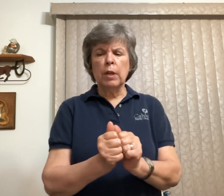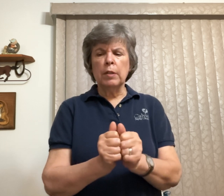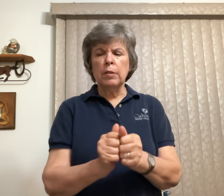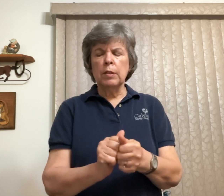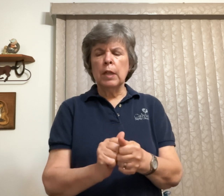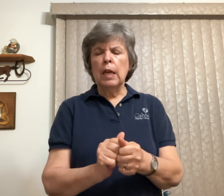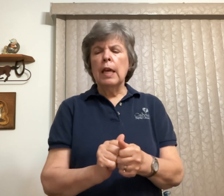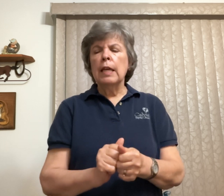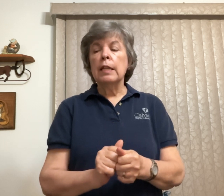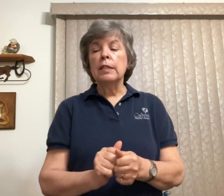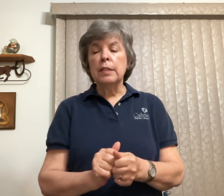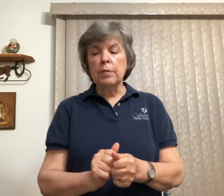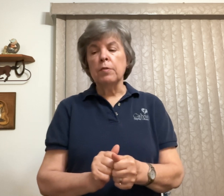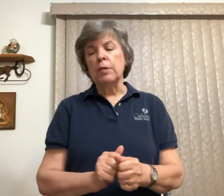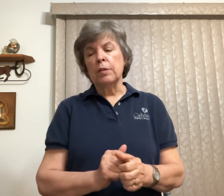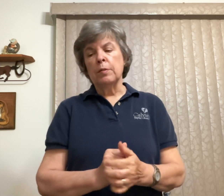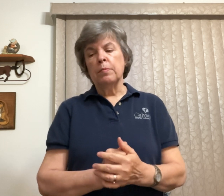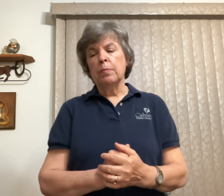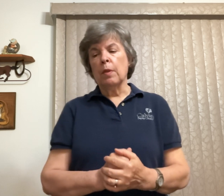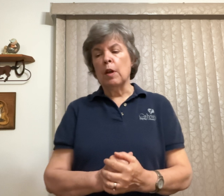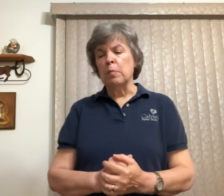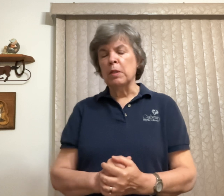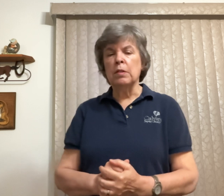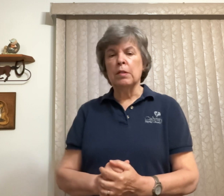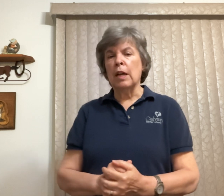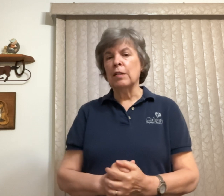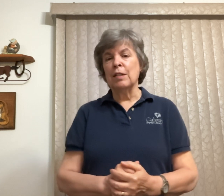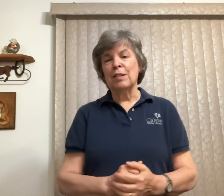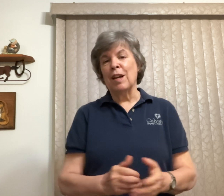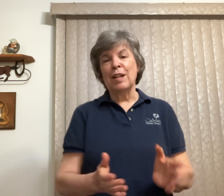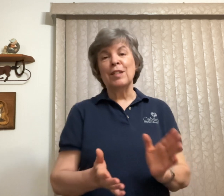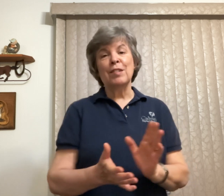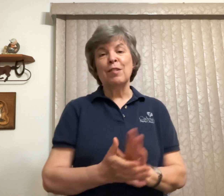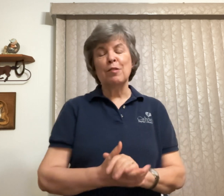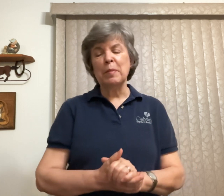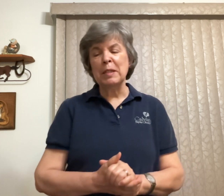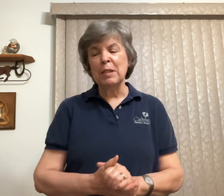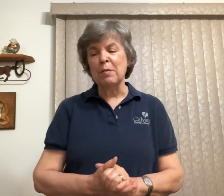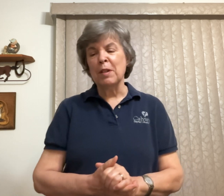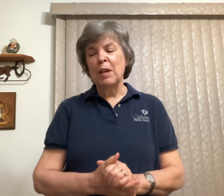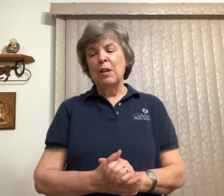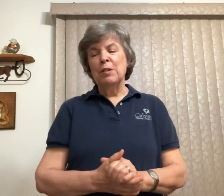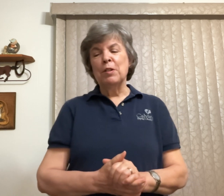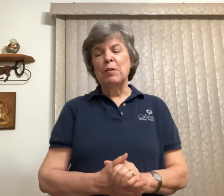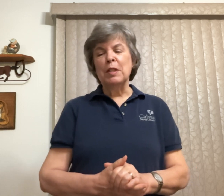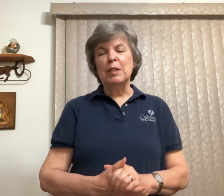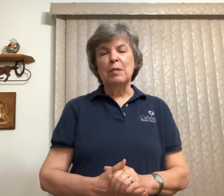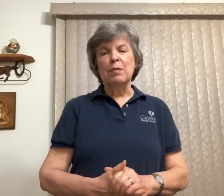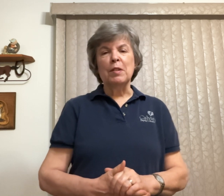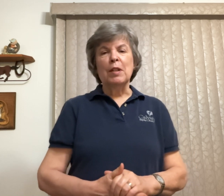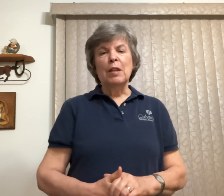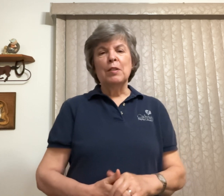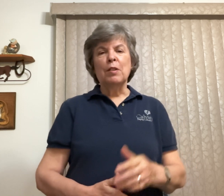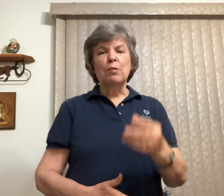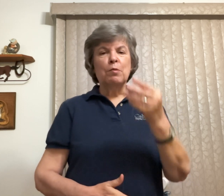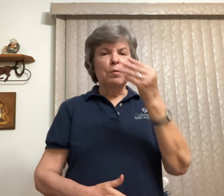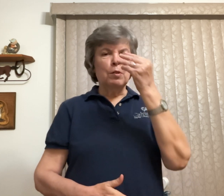race. Indifferent. This is actually a sign I just learned myself. So indifferent. So you kind